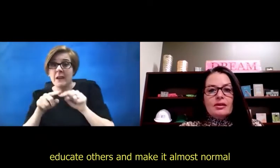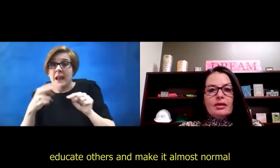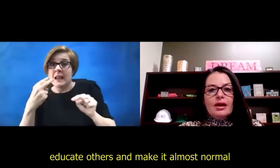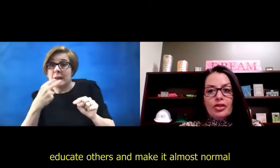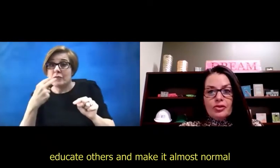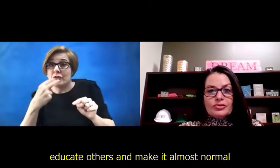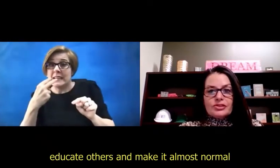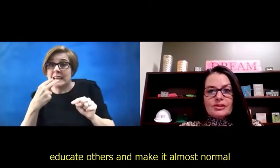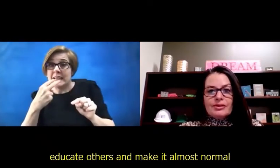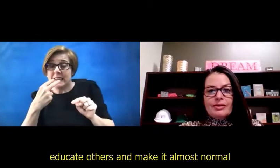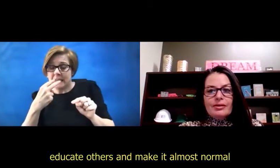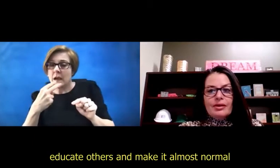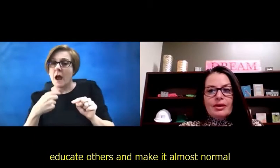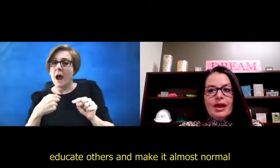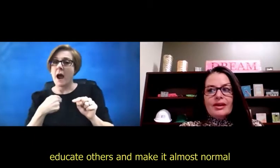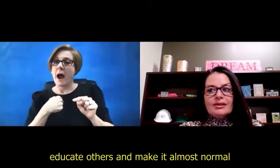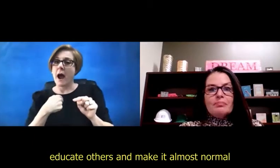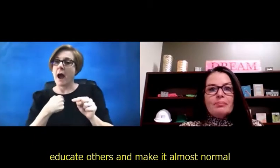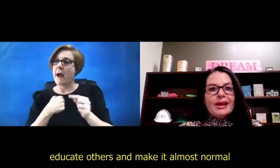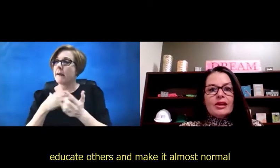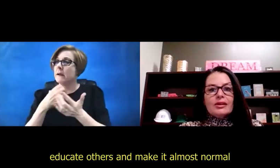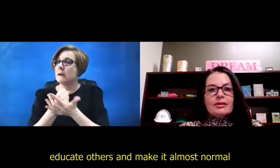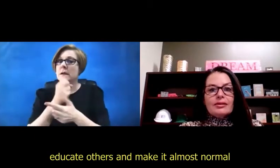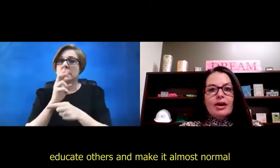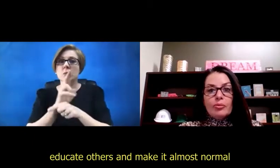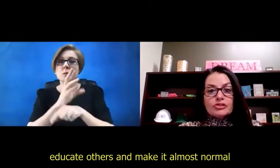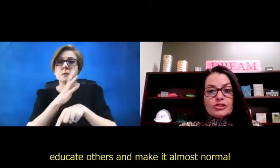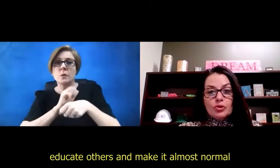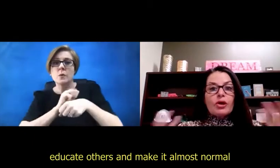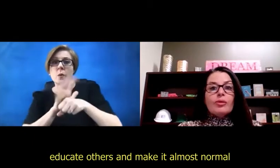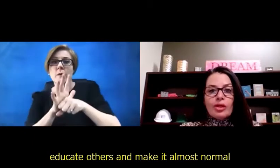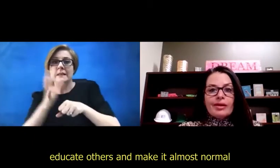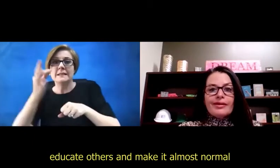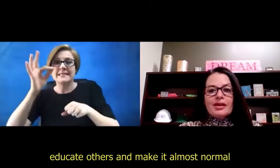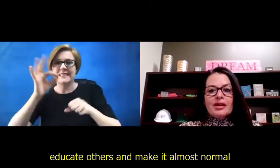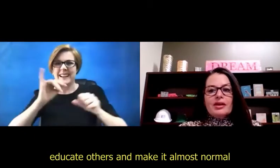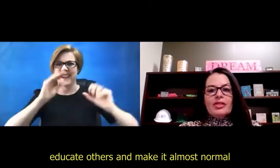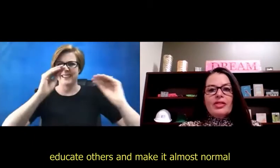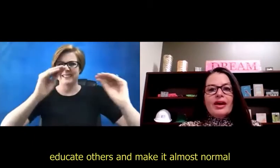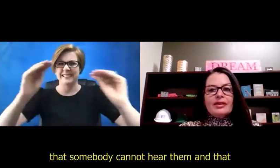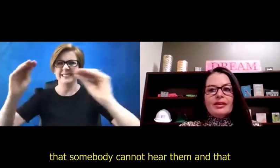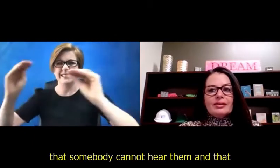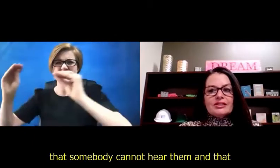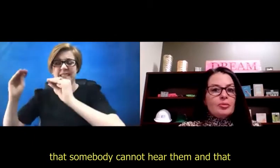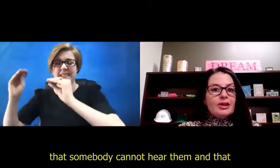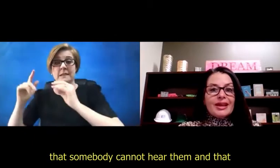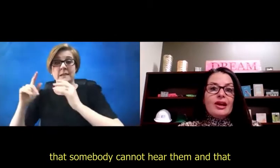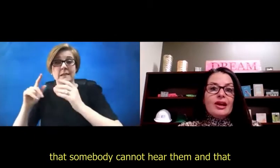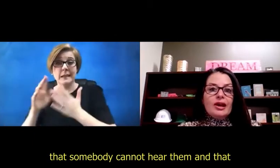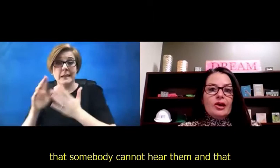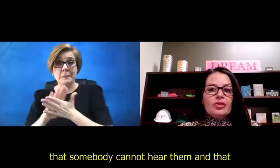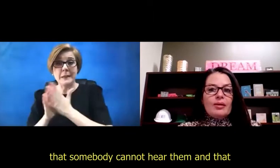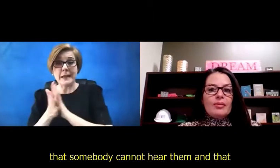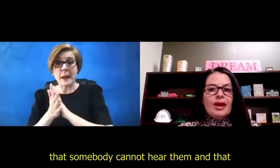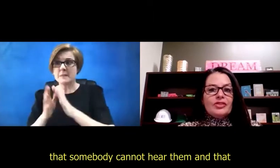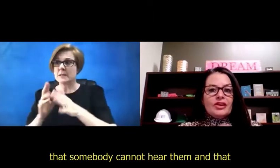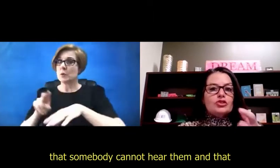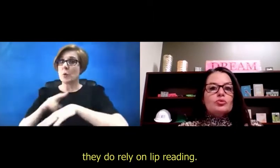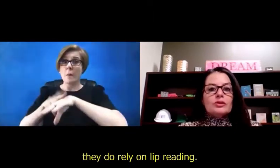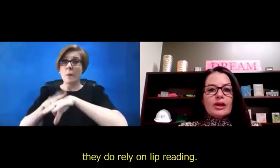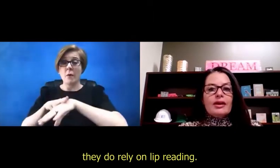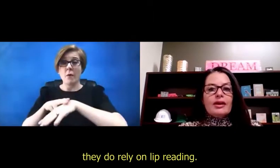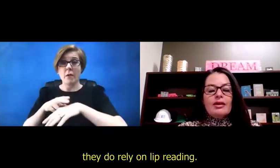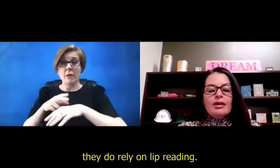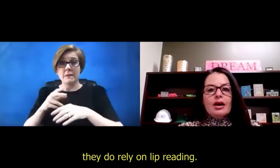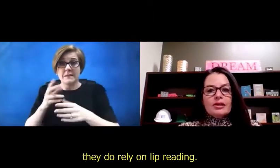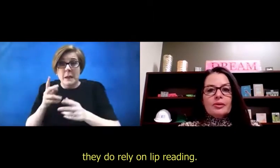educate others and make it almost normal that somebody cannot hear them and that they